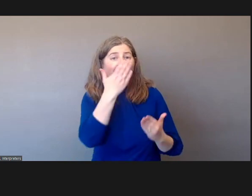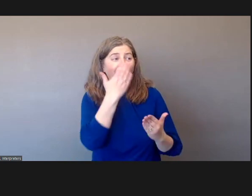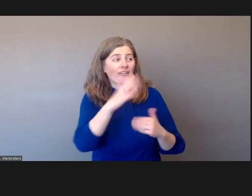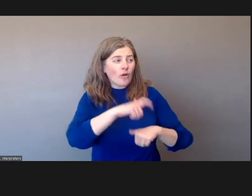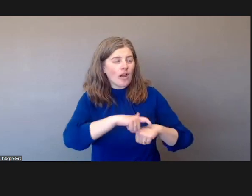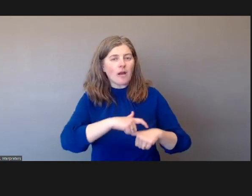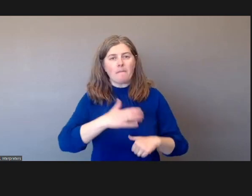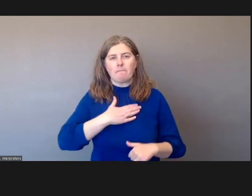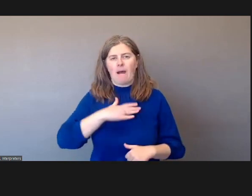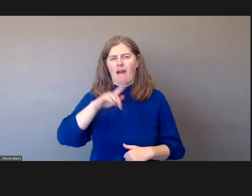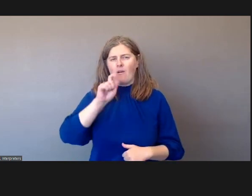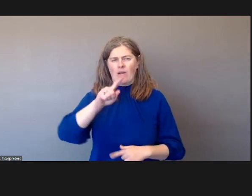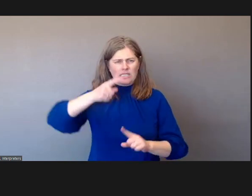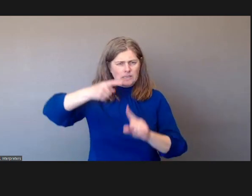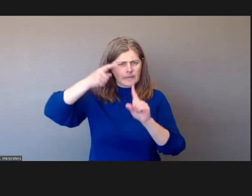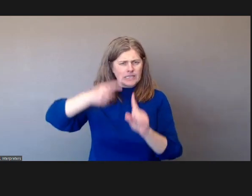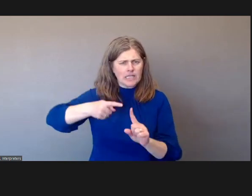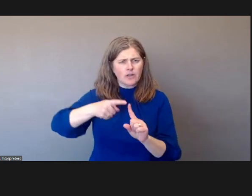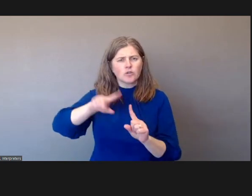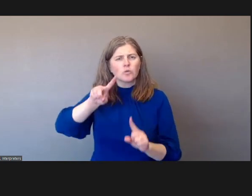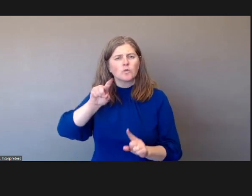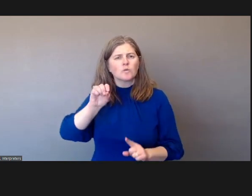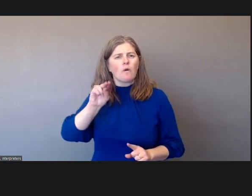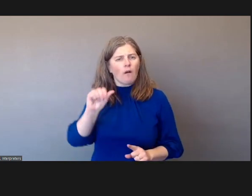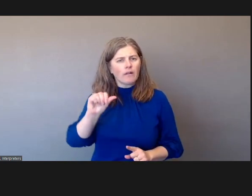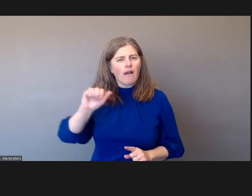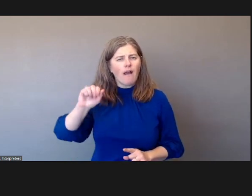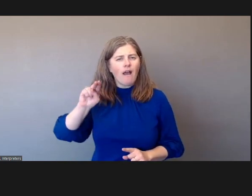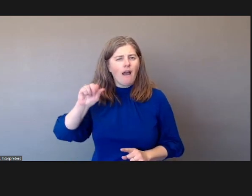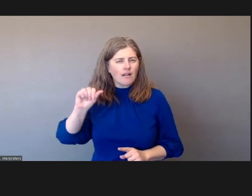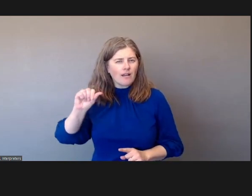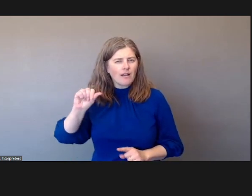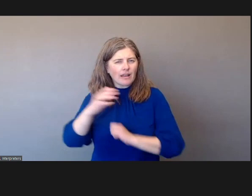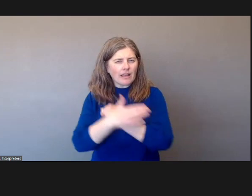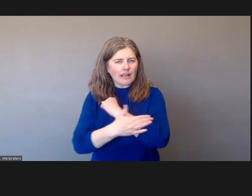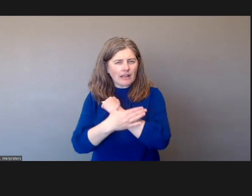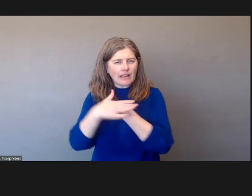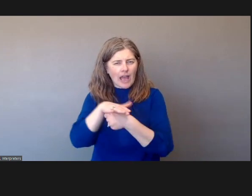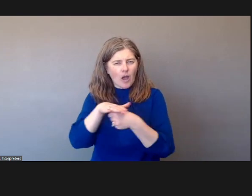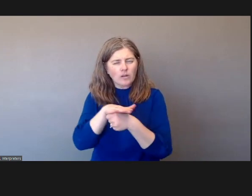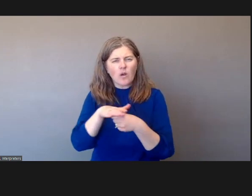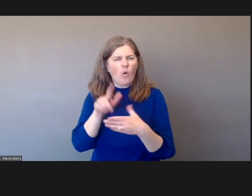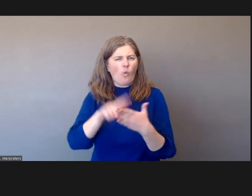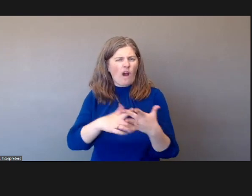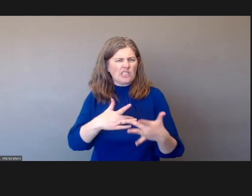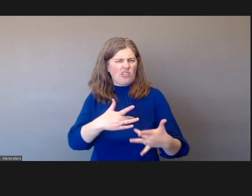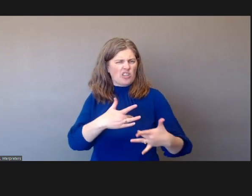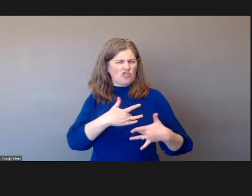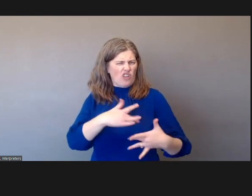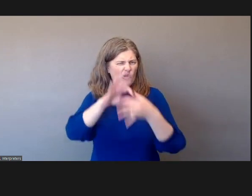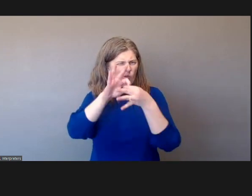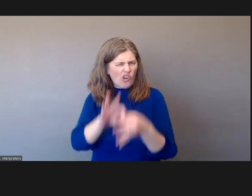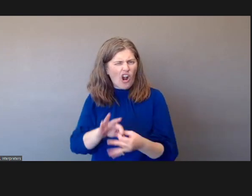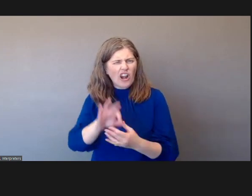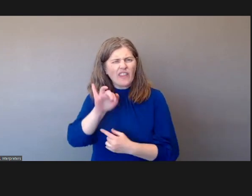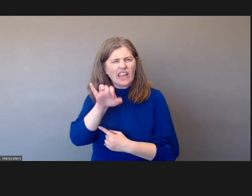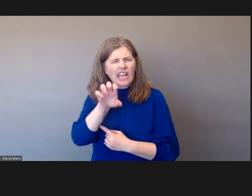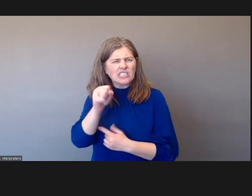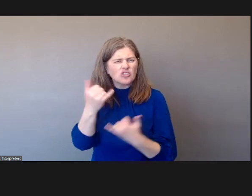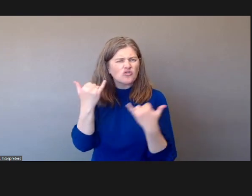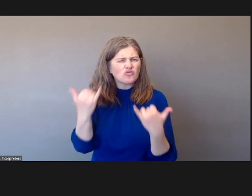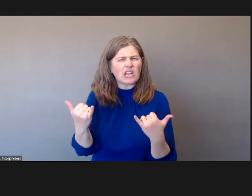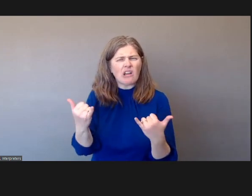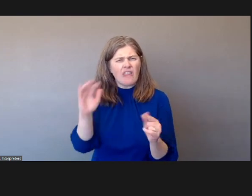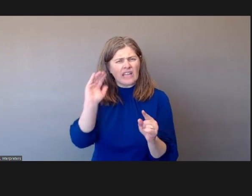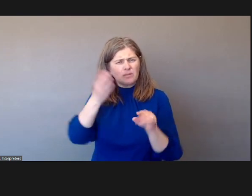My question is specifically to Doña Ana County. What is the trend regarding the cases right now? They seem to